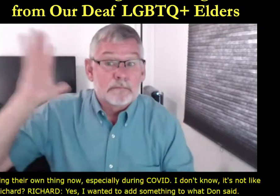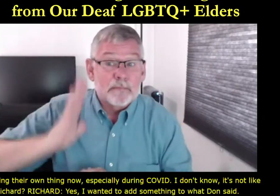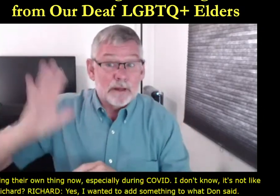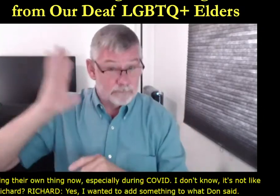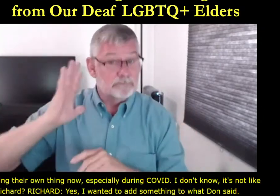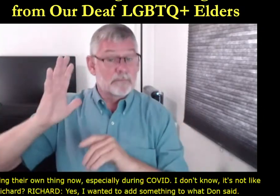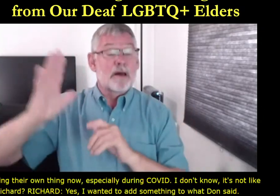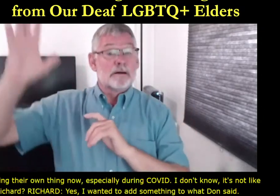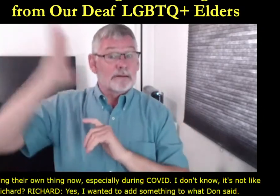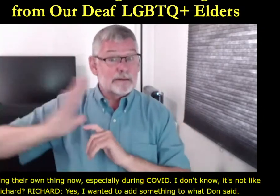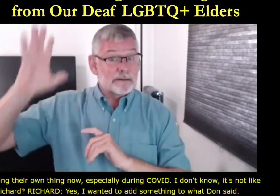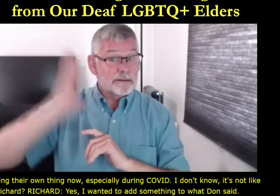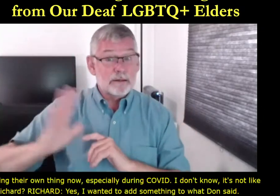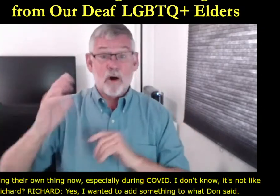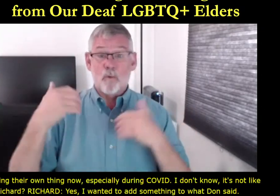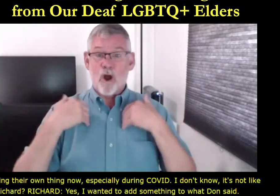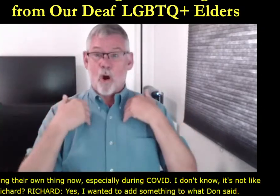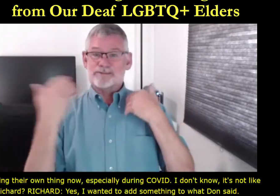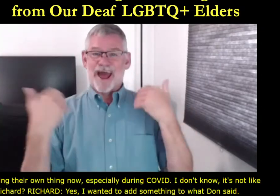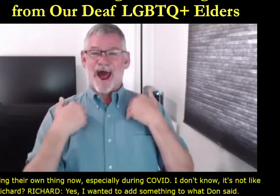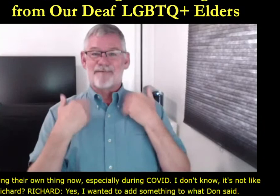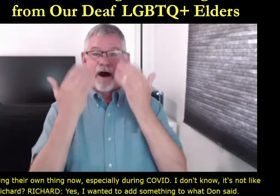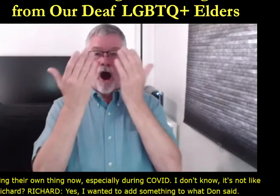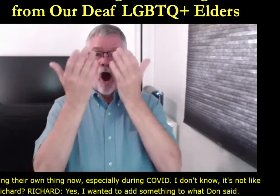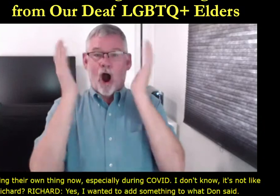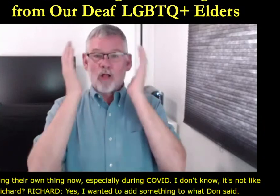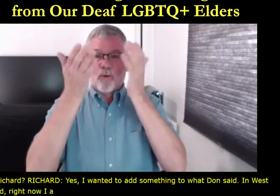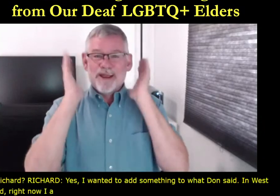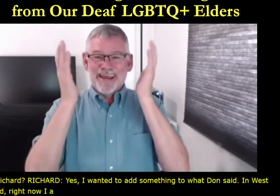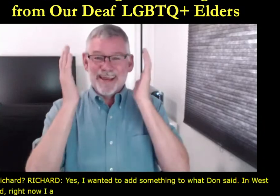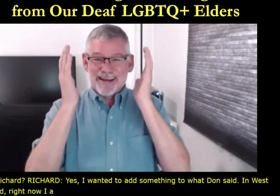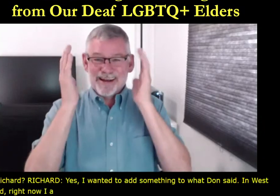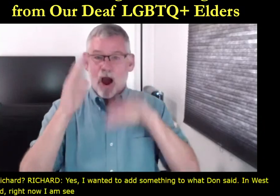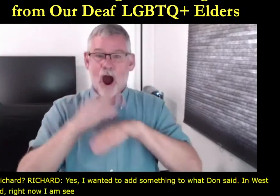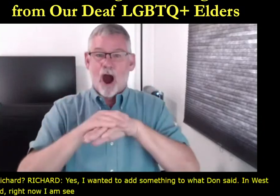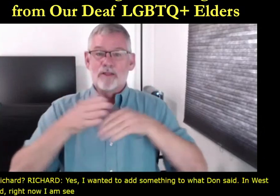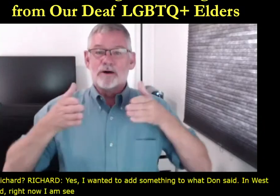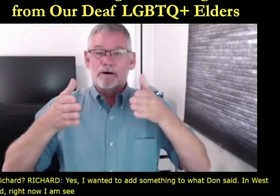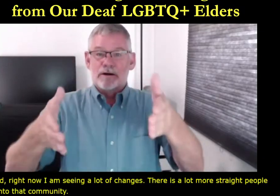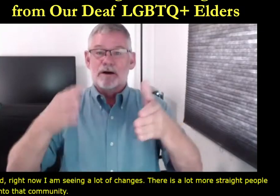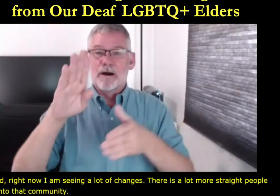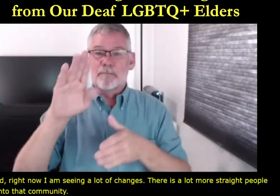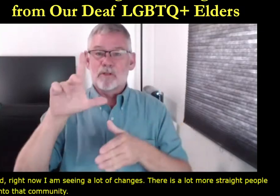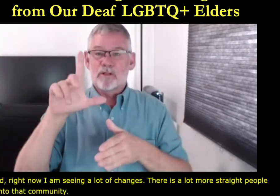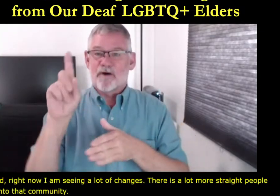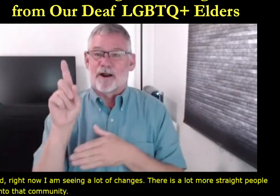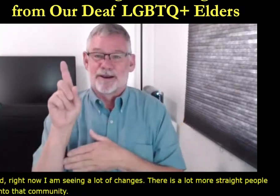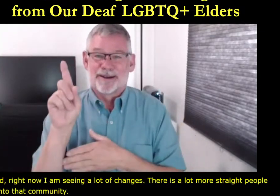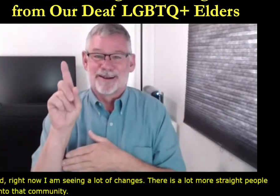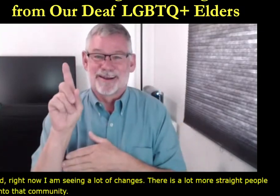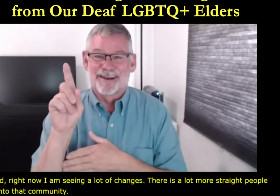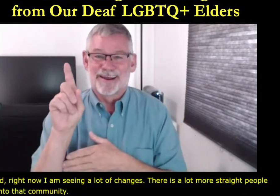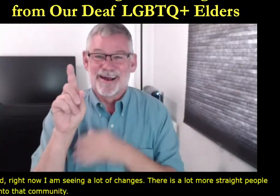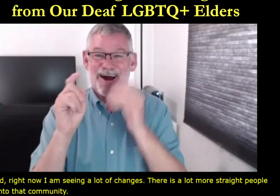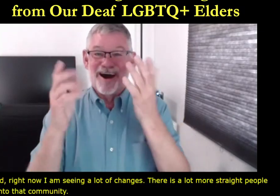into that community but a long time ago we would have a halloween on the boulevard